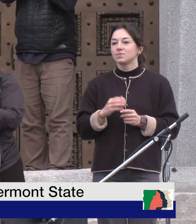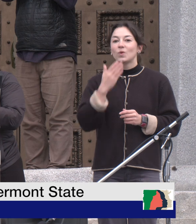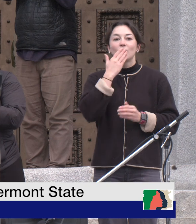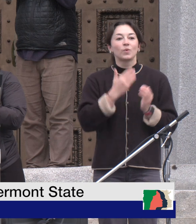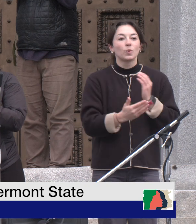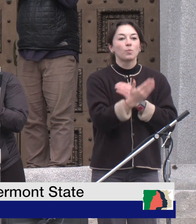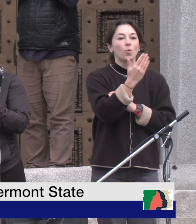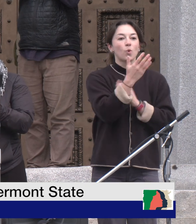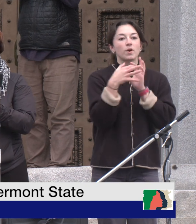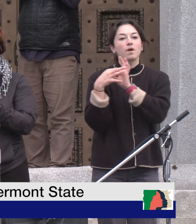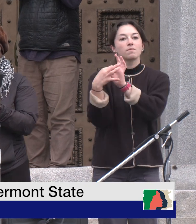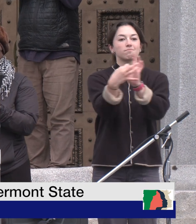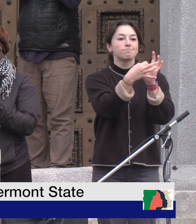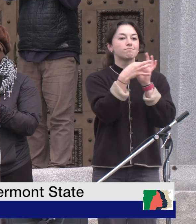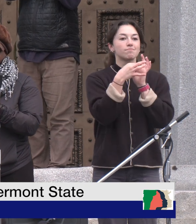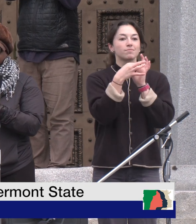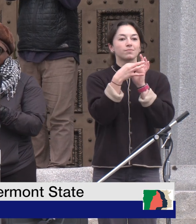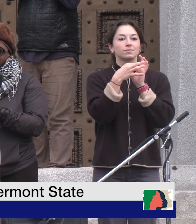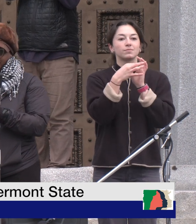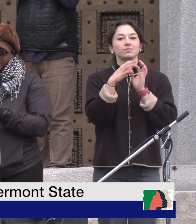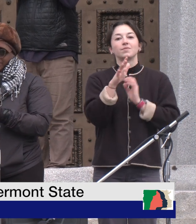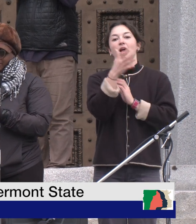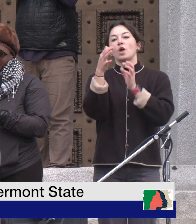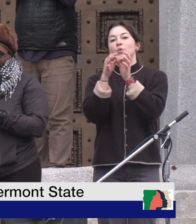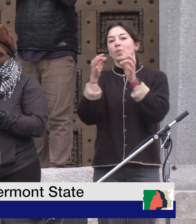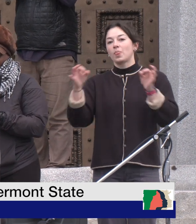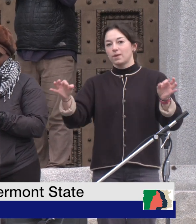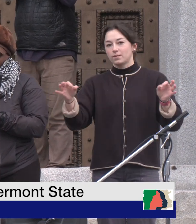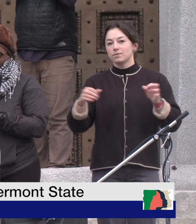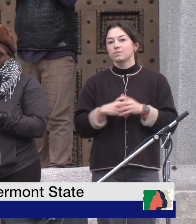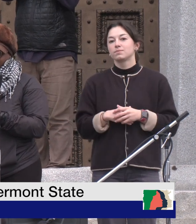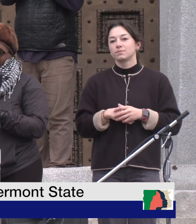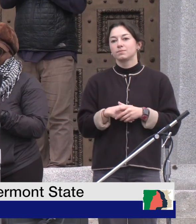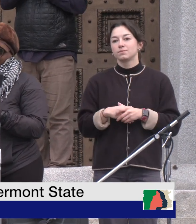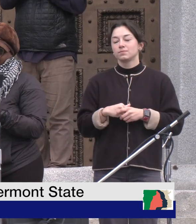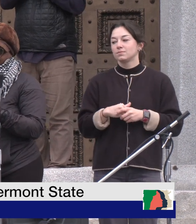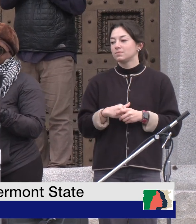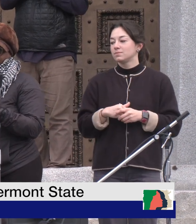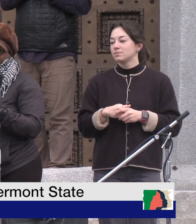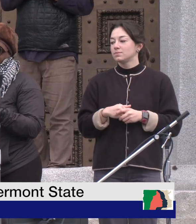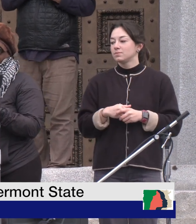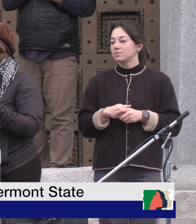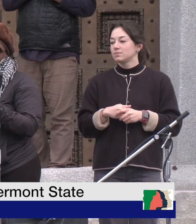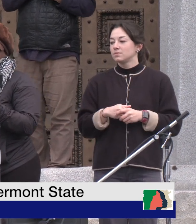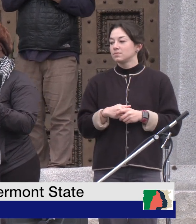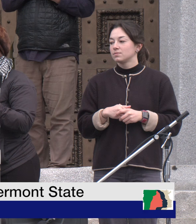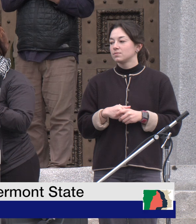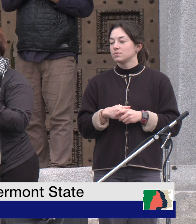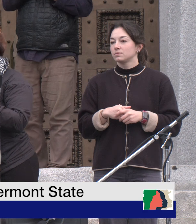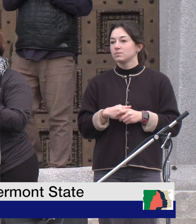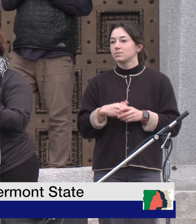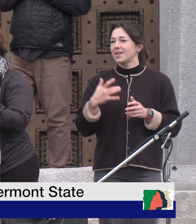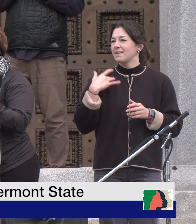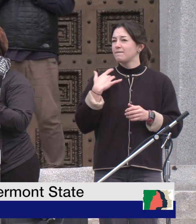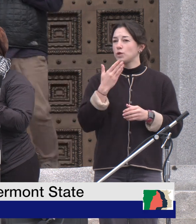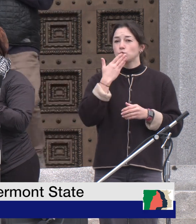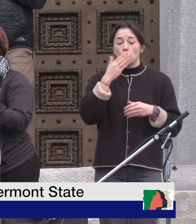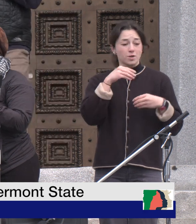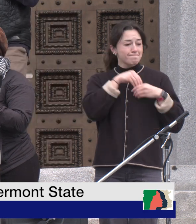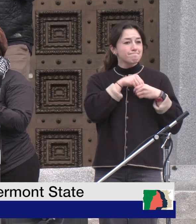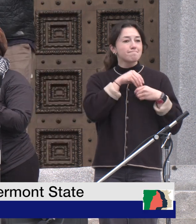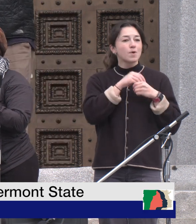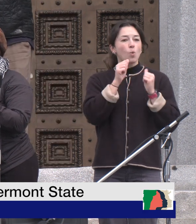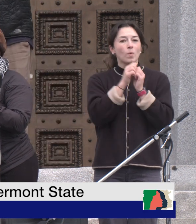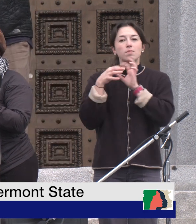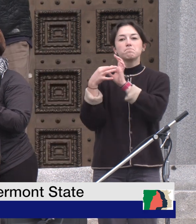Good morning, relatives. Chante washte nape chiusape ampetu. It feels good in our hearts to be